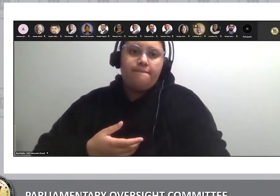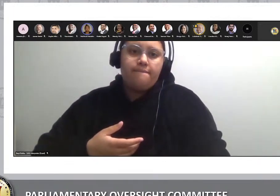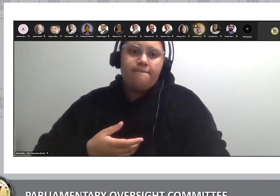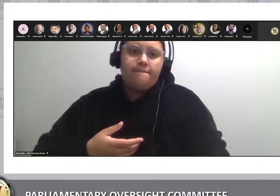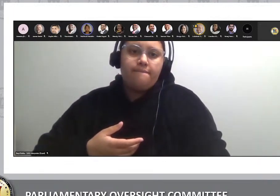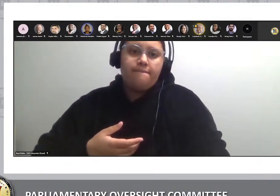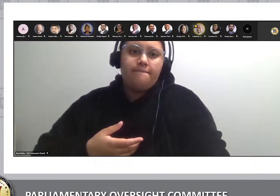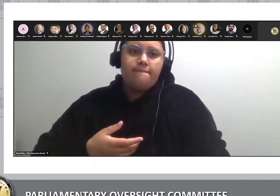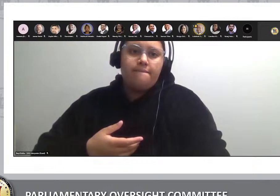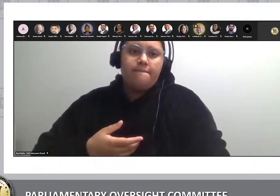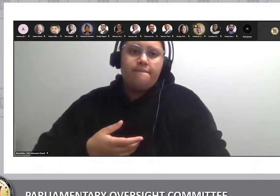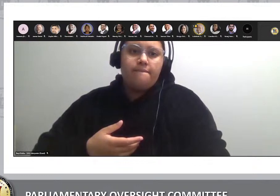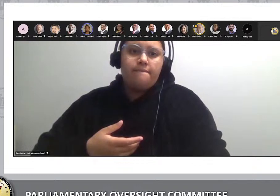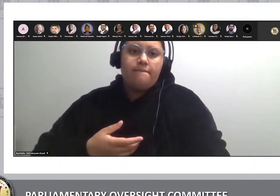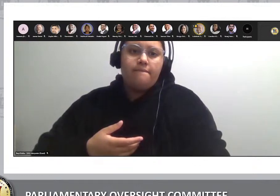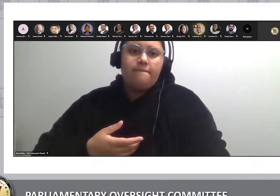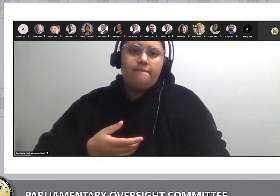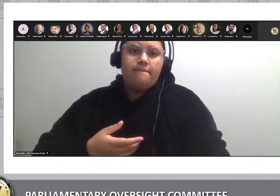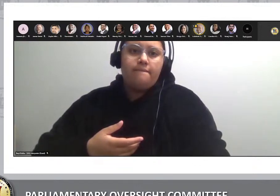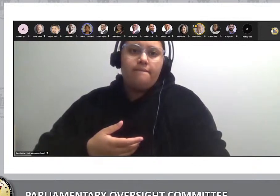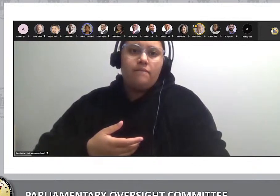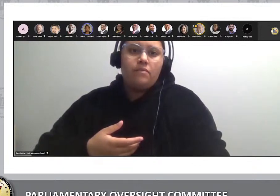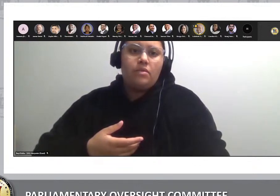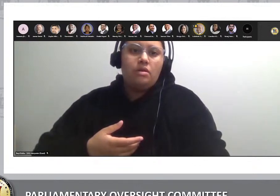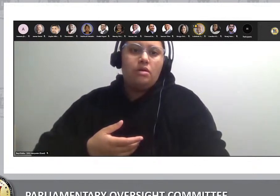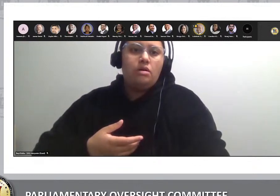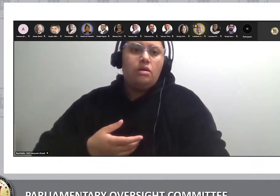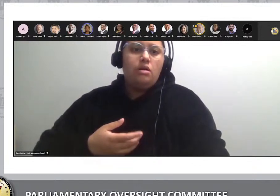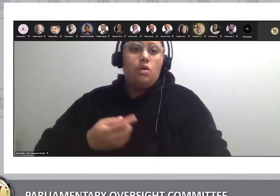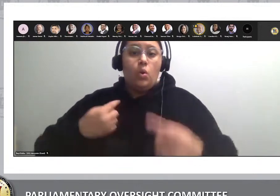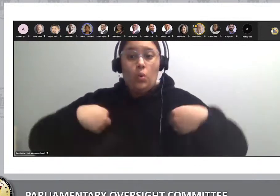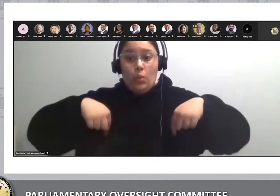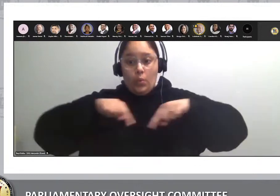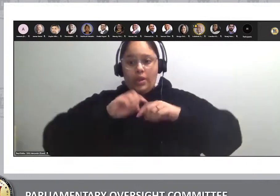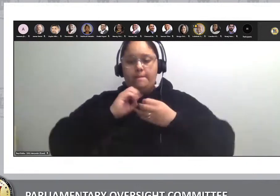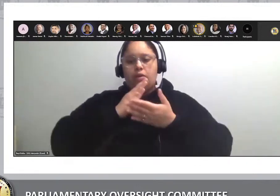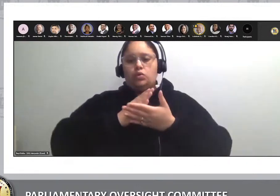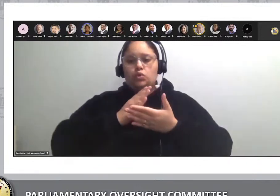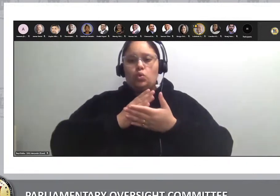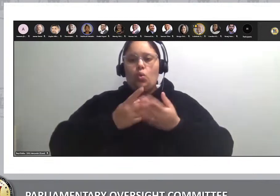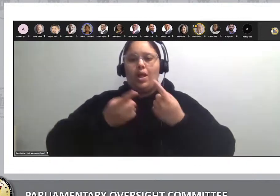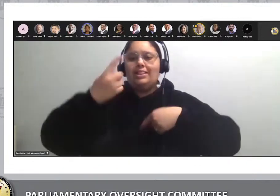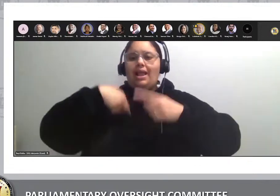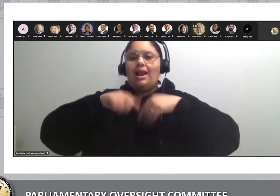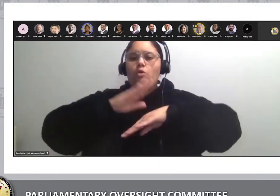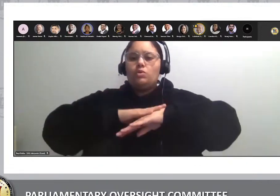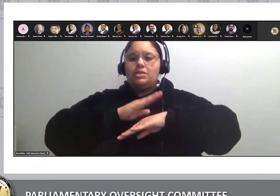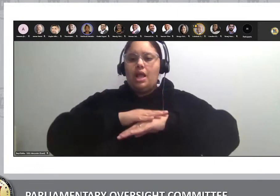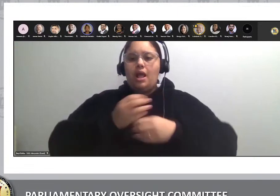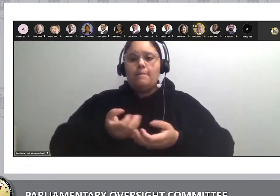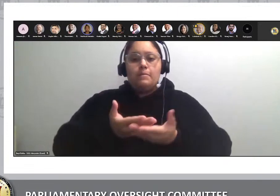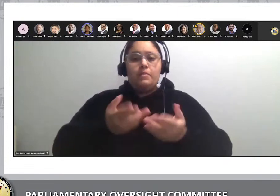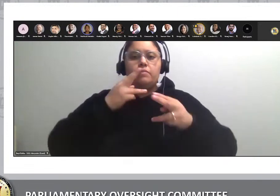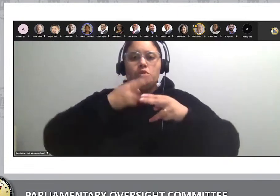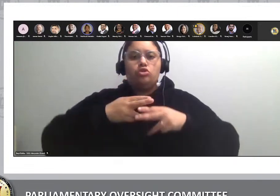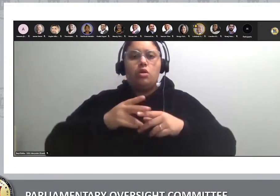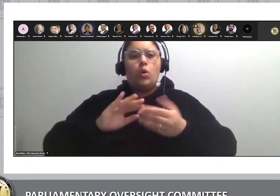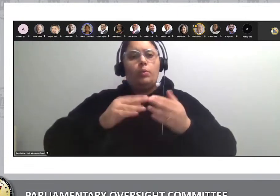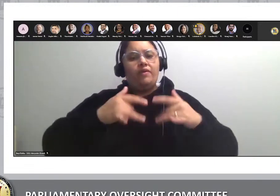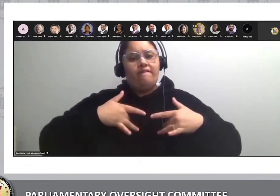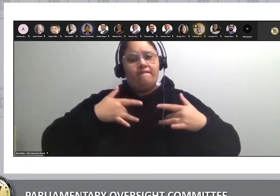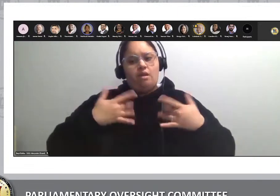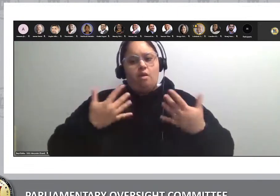our turnaround time for our petitions also makes our communities to find joy in using